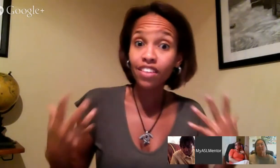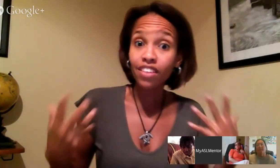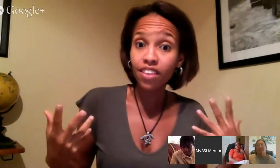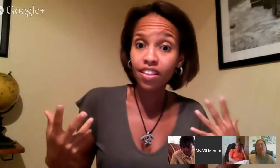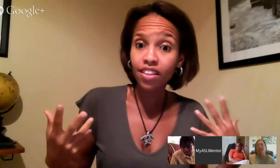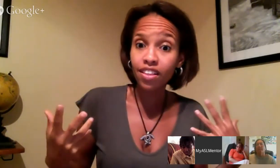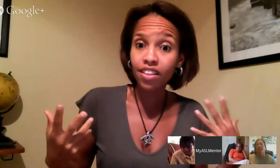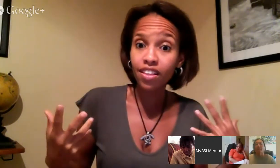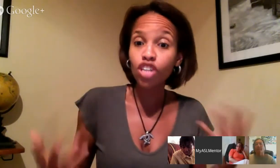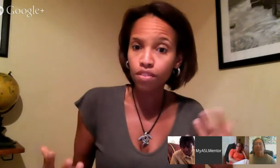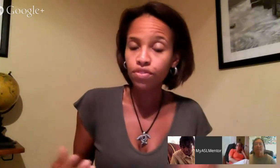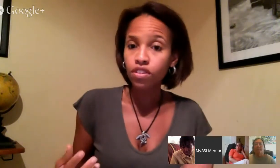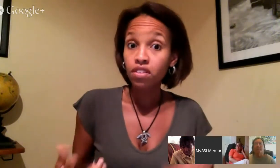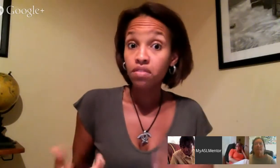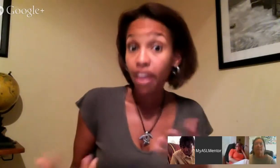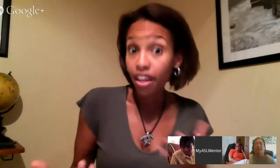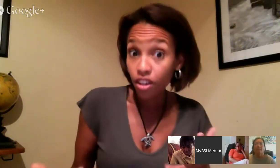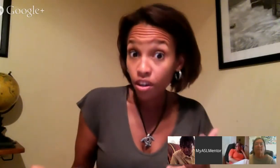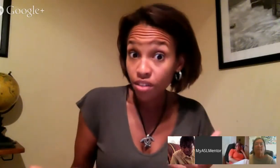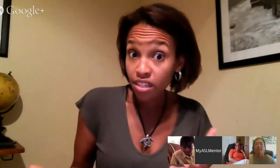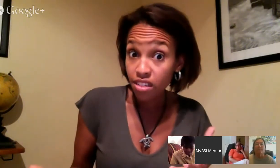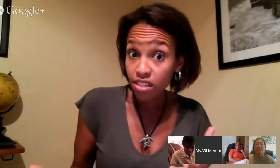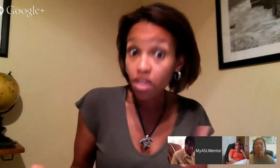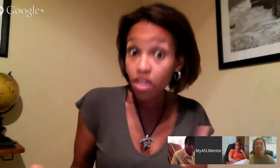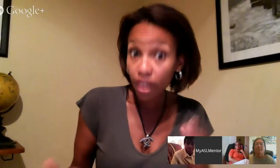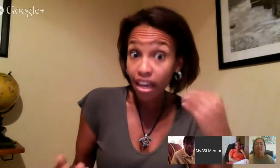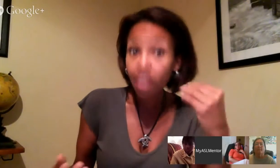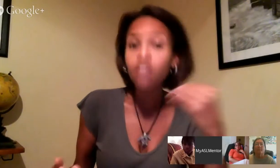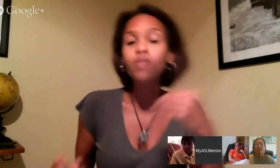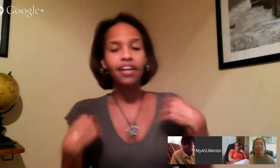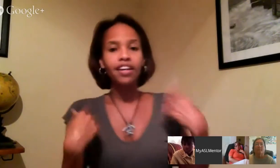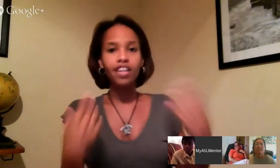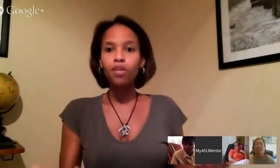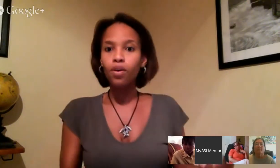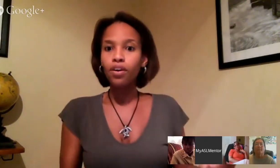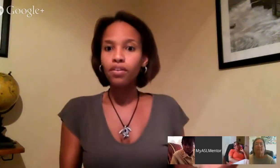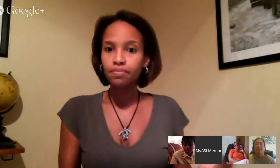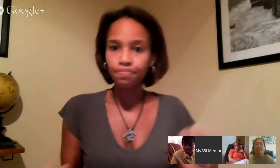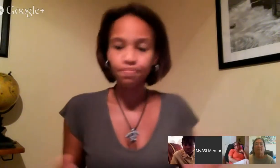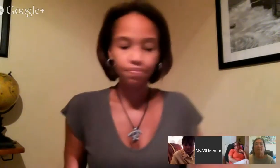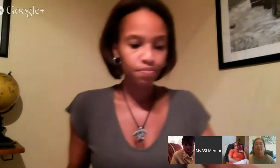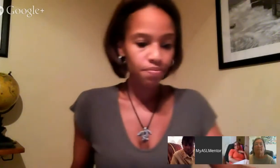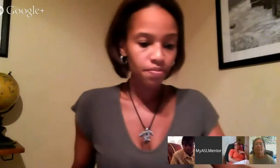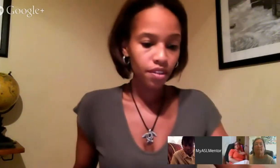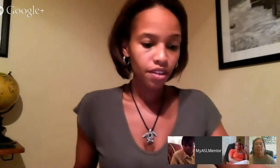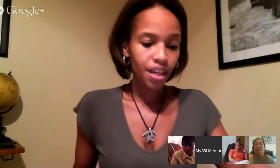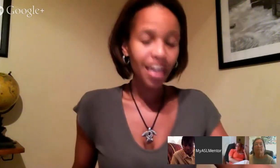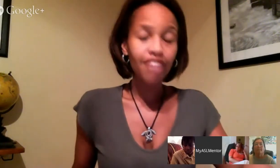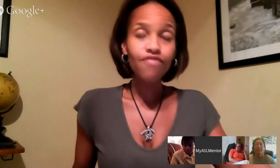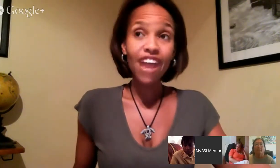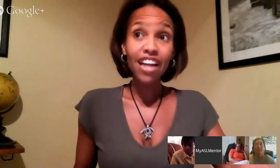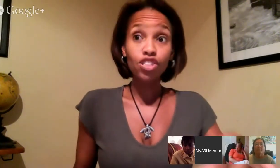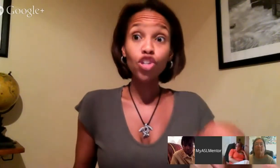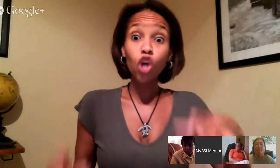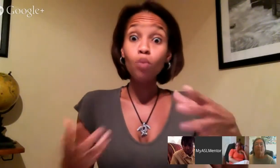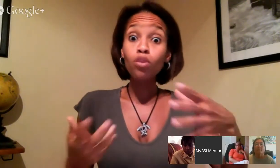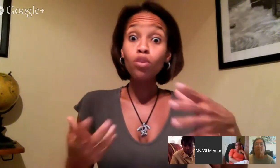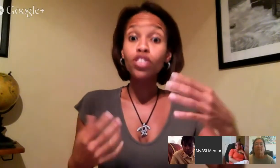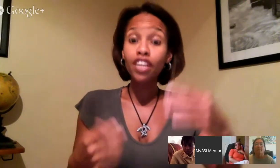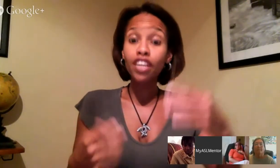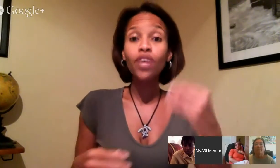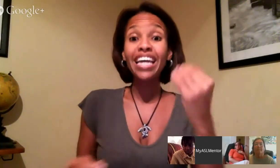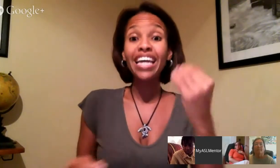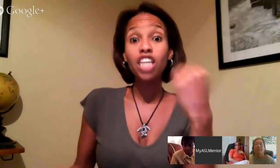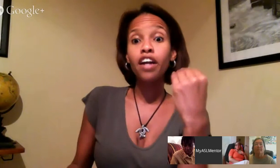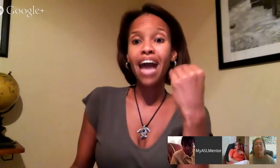giving the gesture of, hey, you know this? Okay, yeah? Okay, I can keep going. In fact, you're almost looking